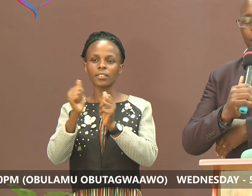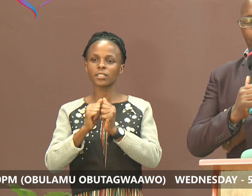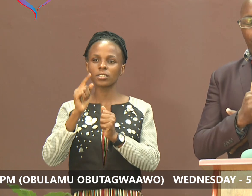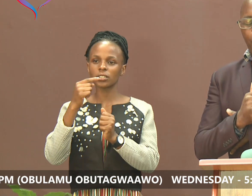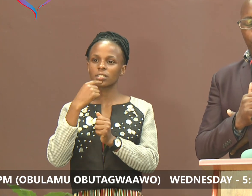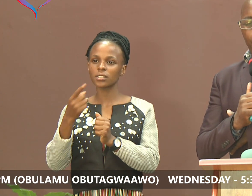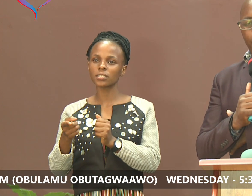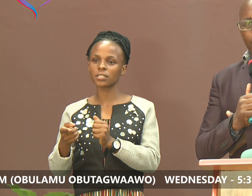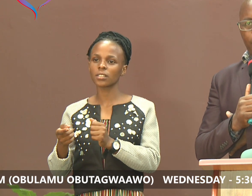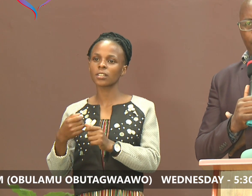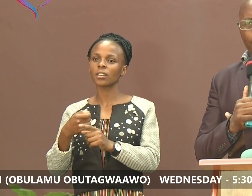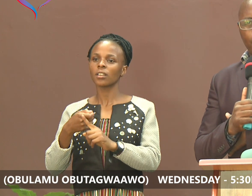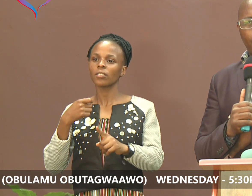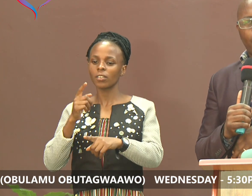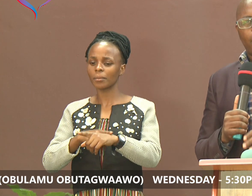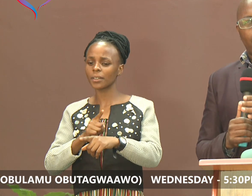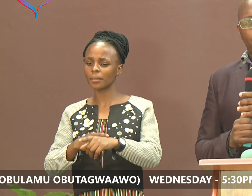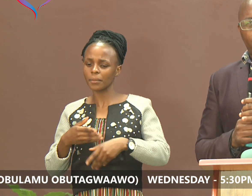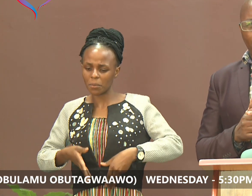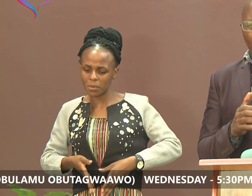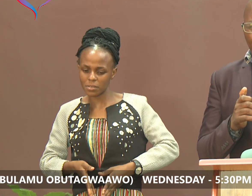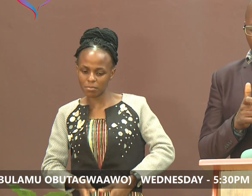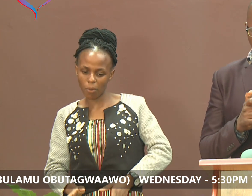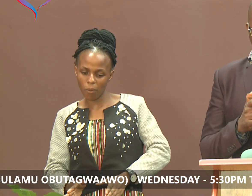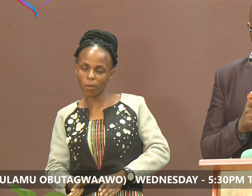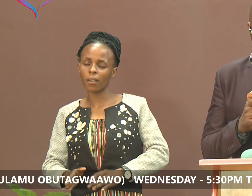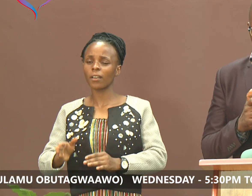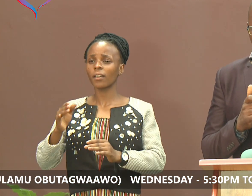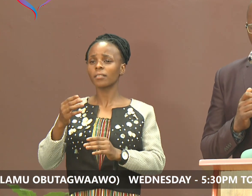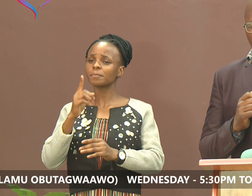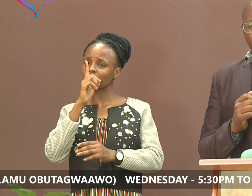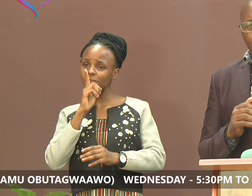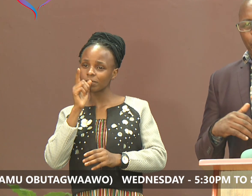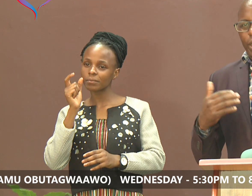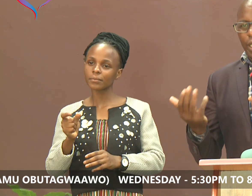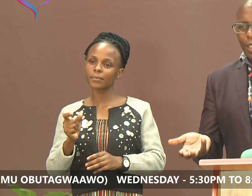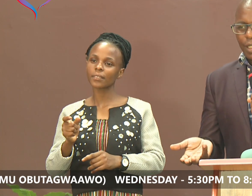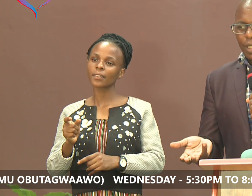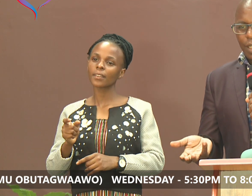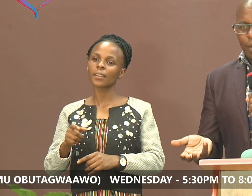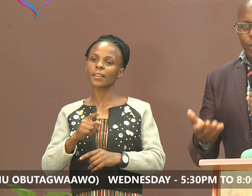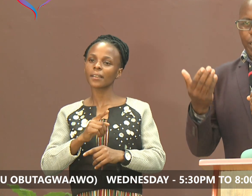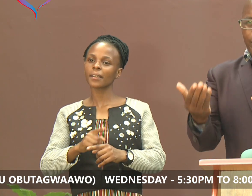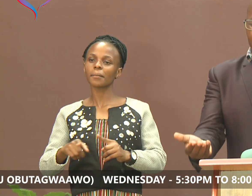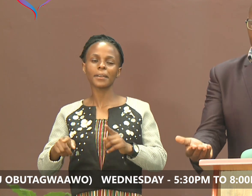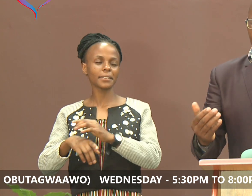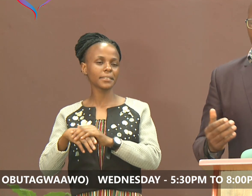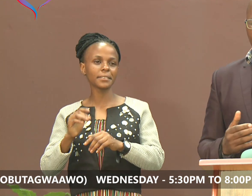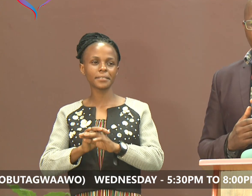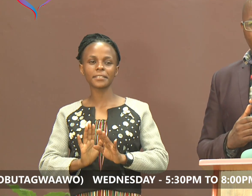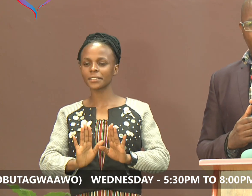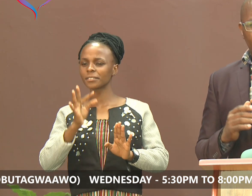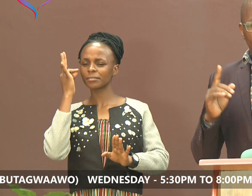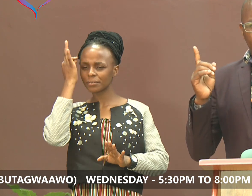zendi mubanyeze kuva butonde musirise. But when it comes to you, he says for me, I'm a quiet person. I don't talk so much. Musirise.